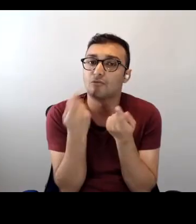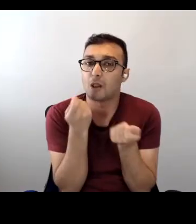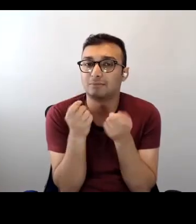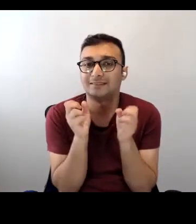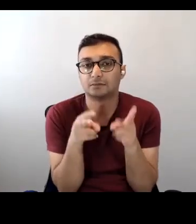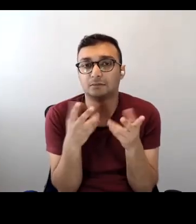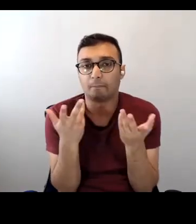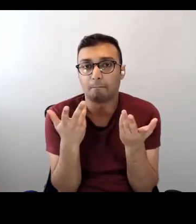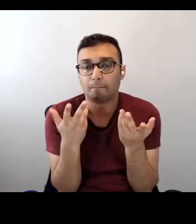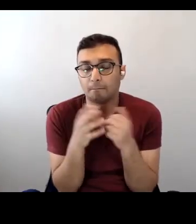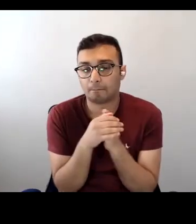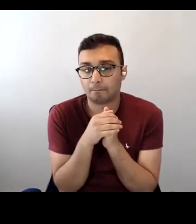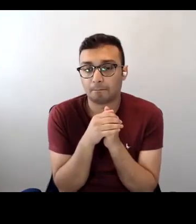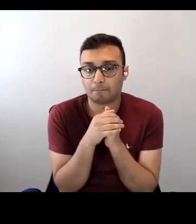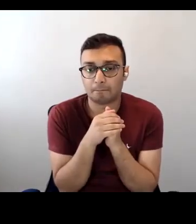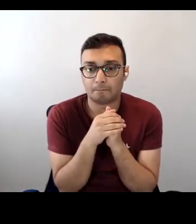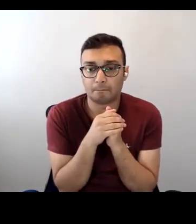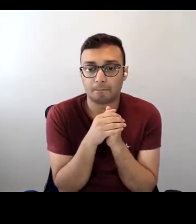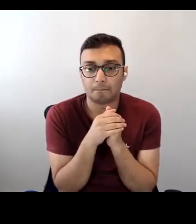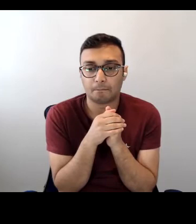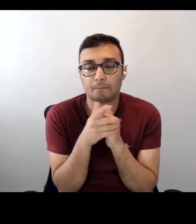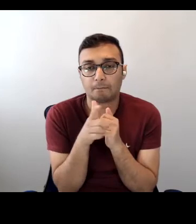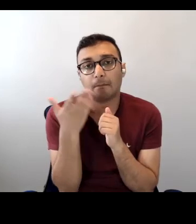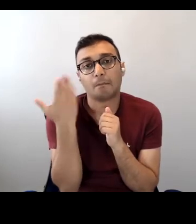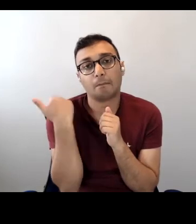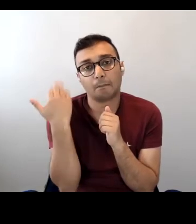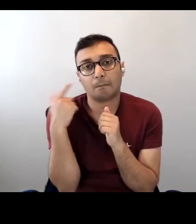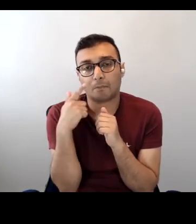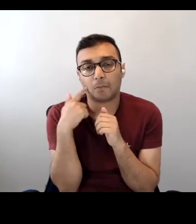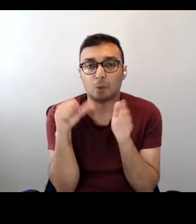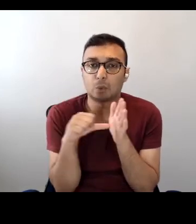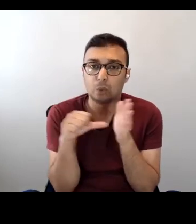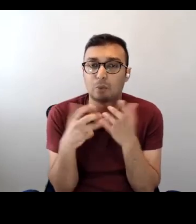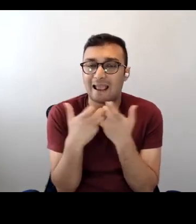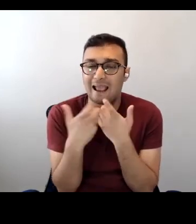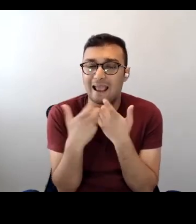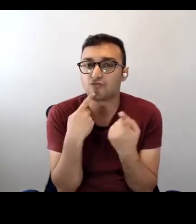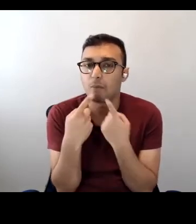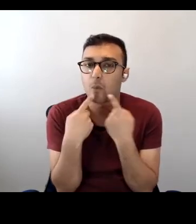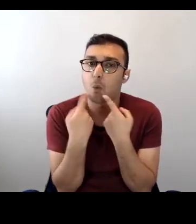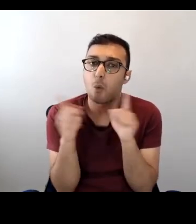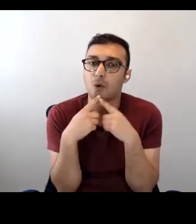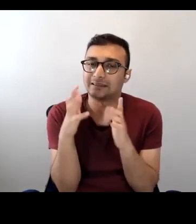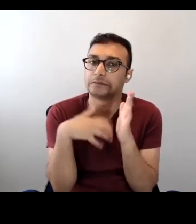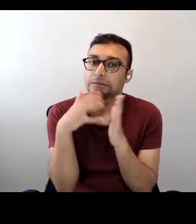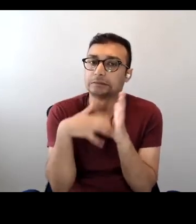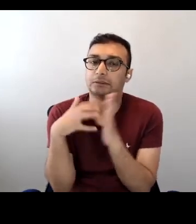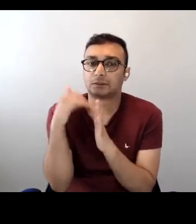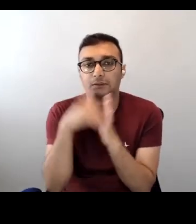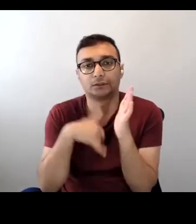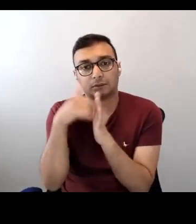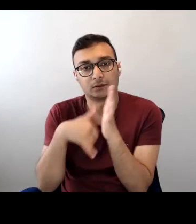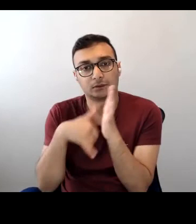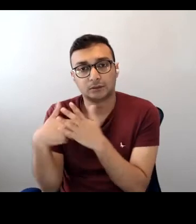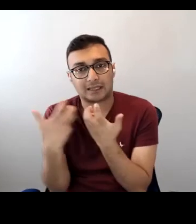with the reporting and also other monitoring and evaluation